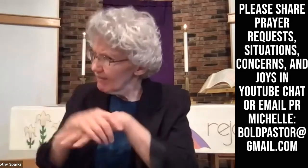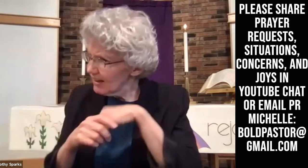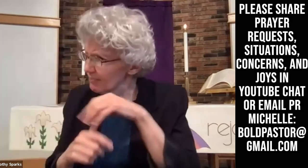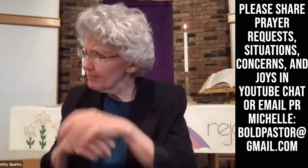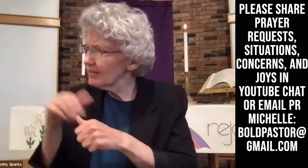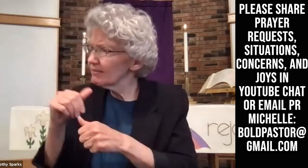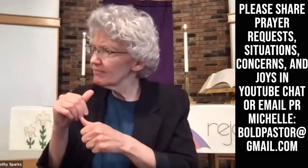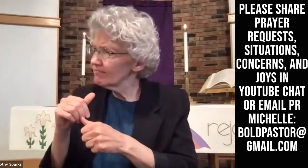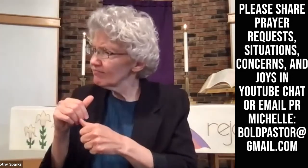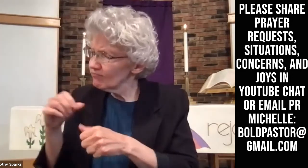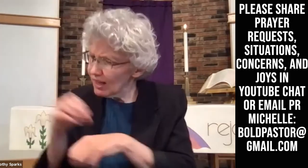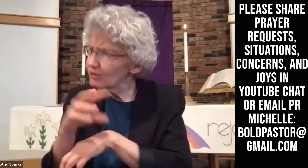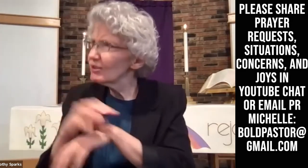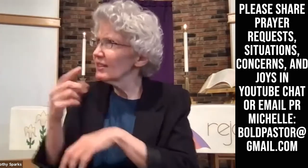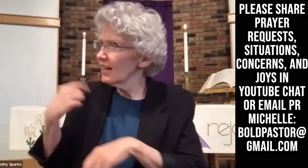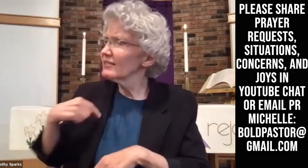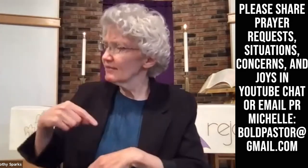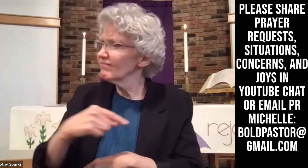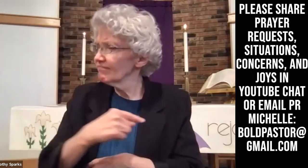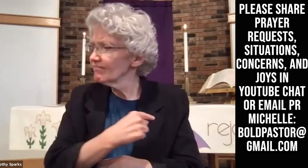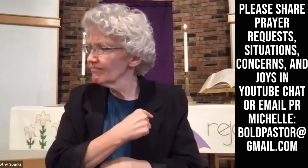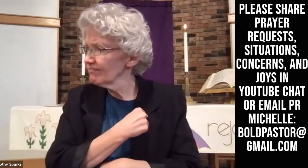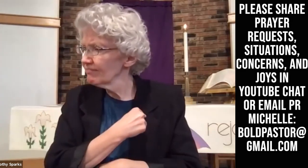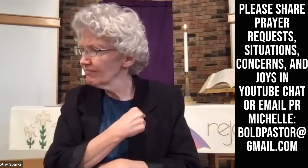you are here to comfort and counsel us.